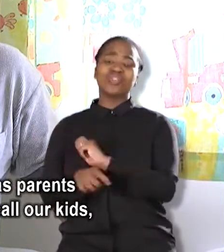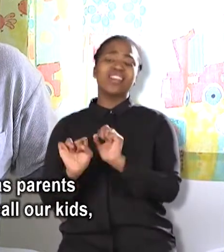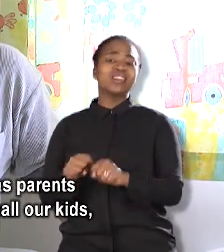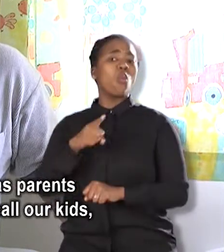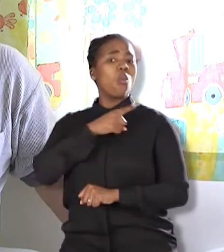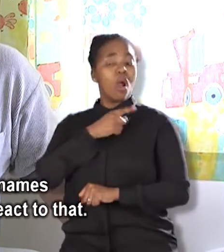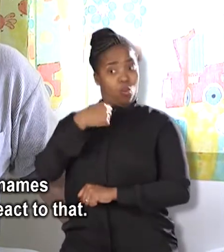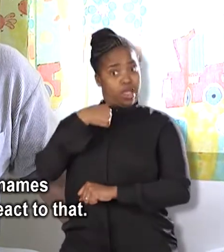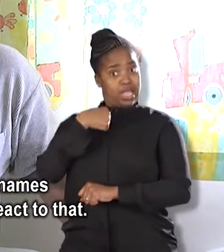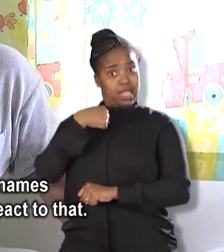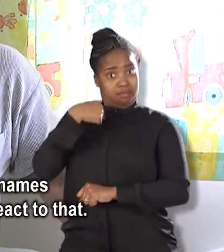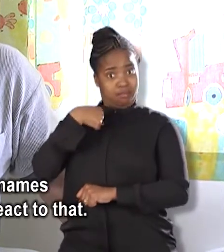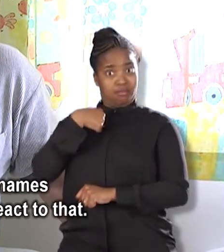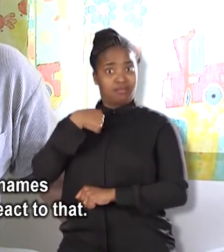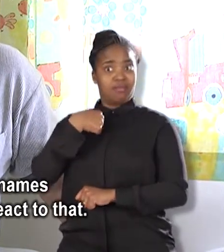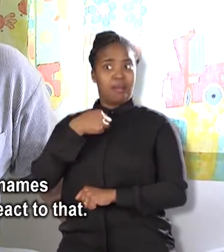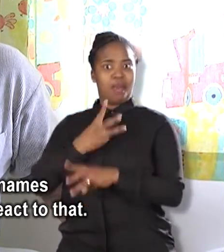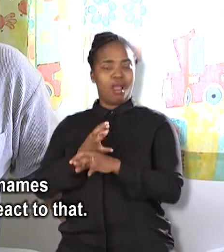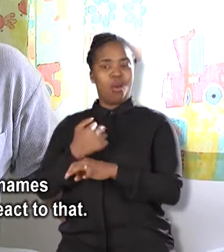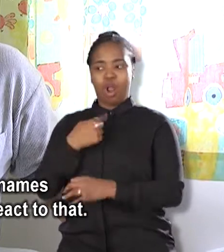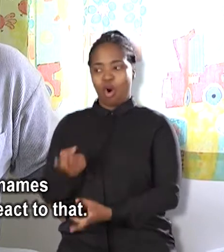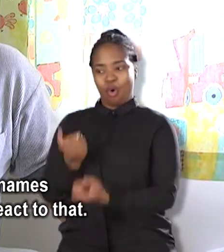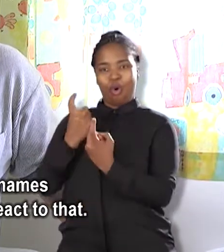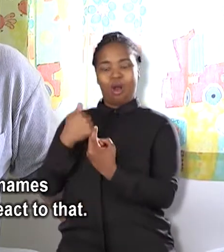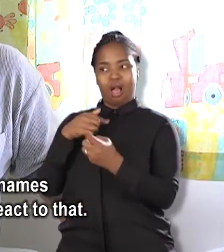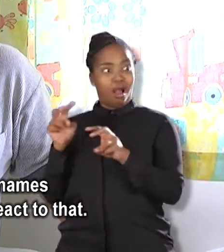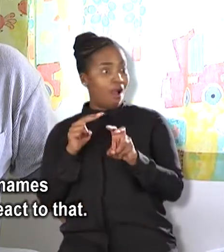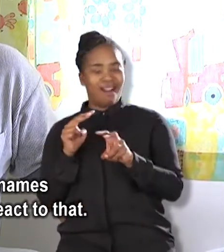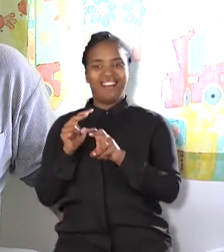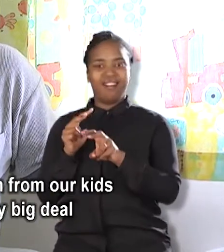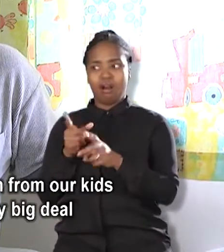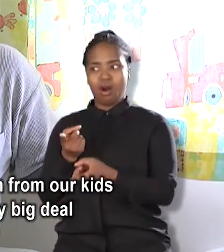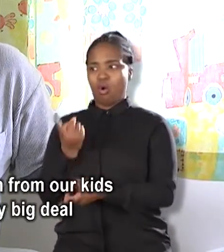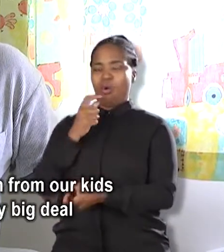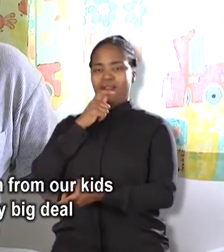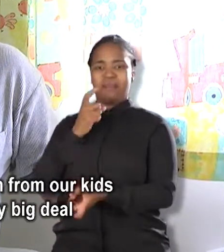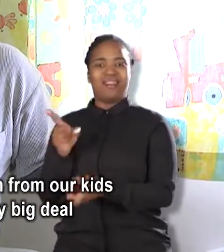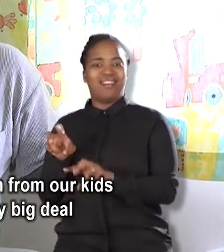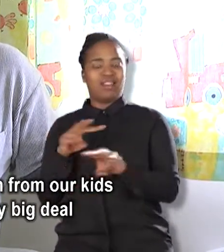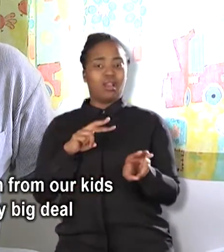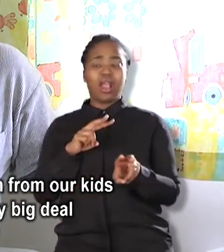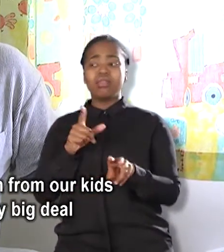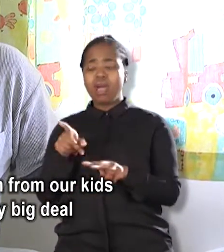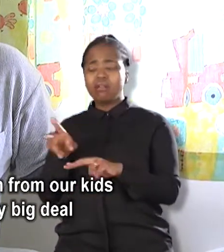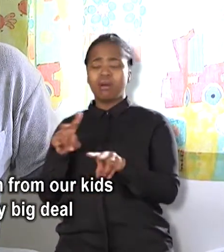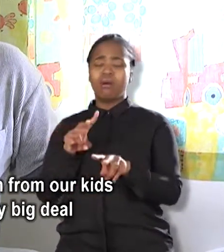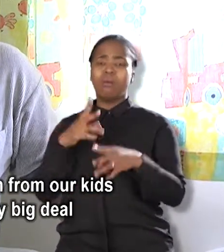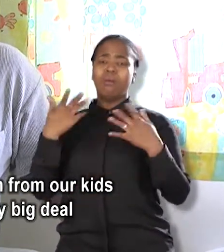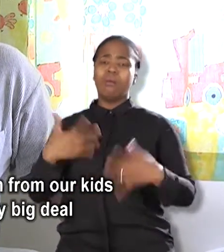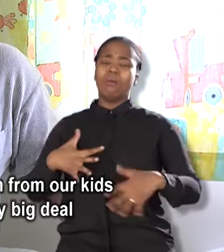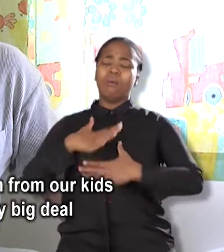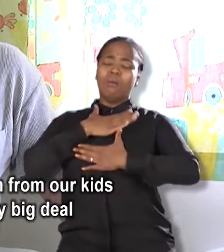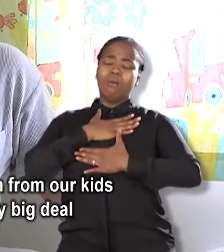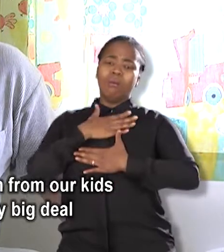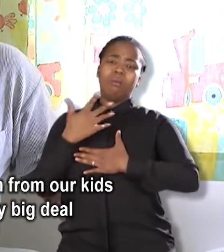call our kids. We will be able to say their names and there will be a reaction on that. And just to get reaction out of our kids is